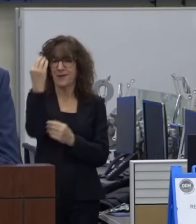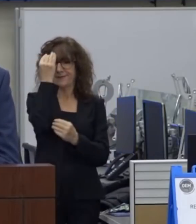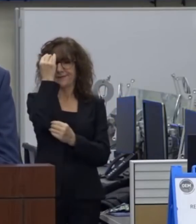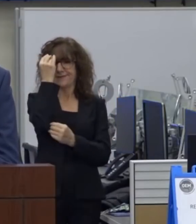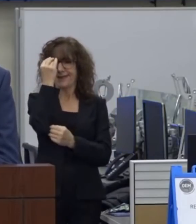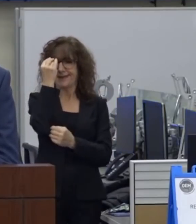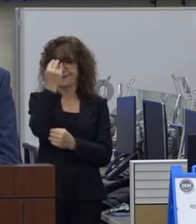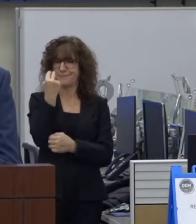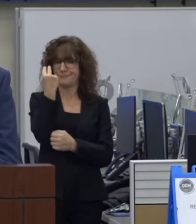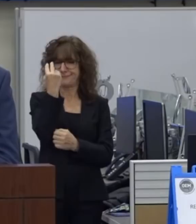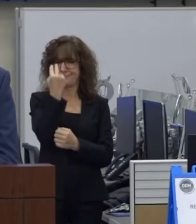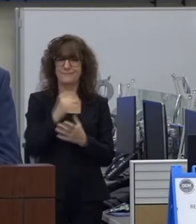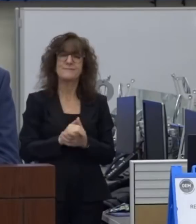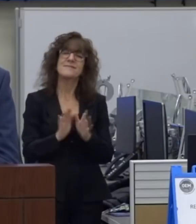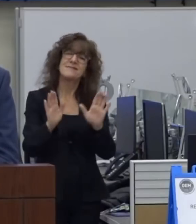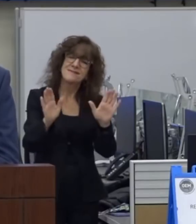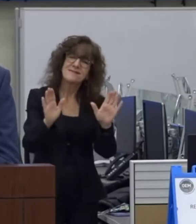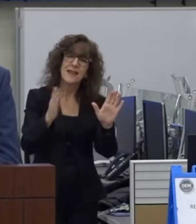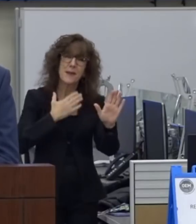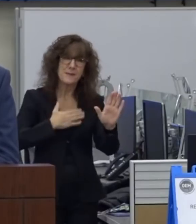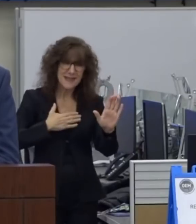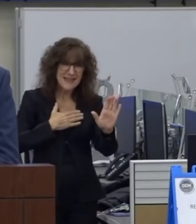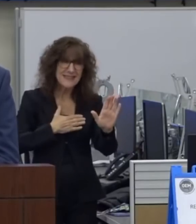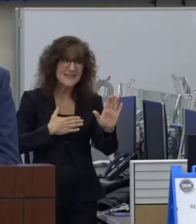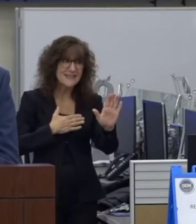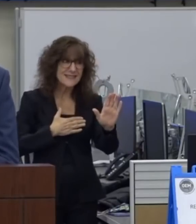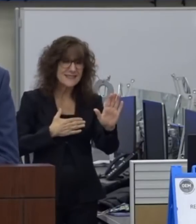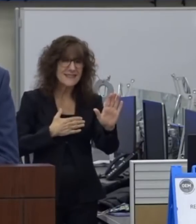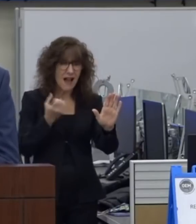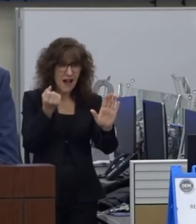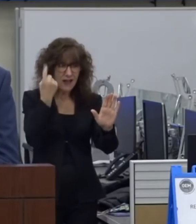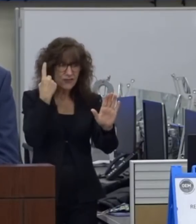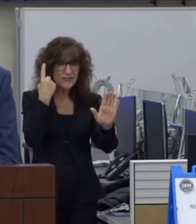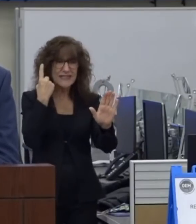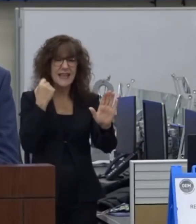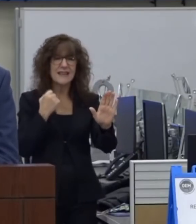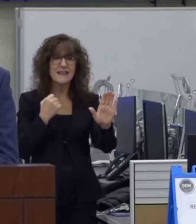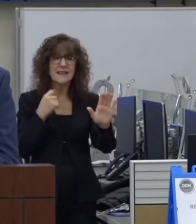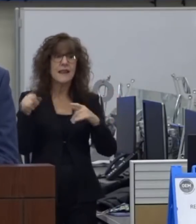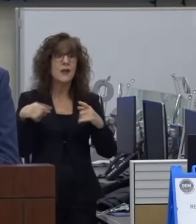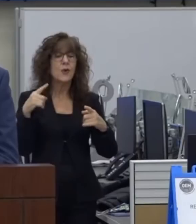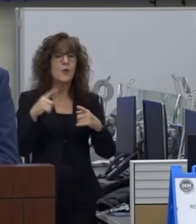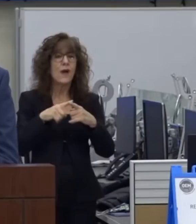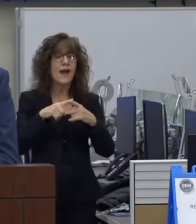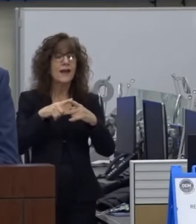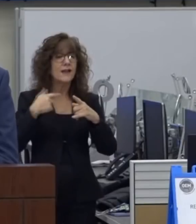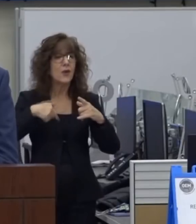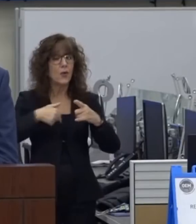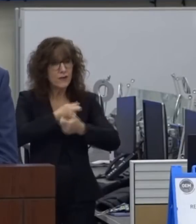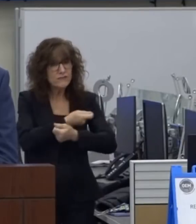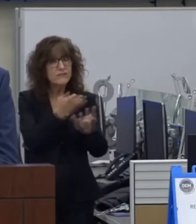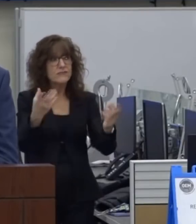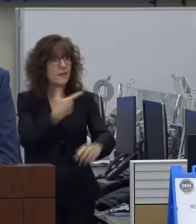that. So please, understand this. When we roll out our vaccine delivery